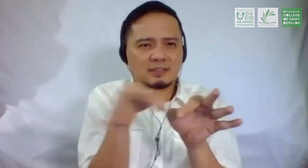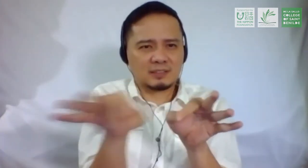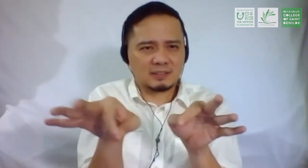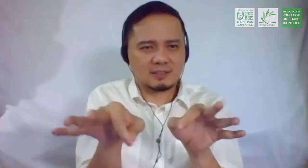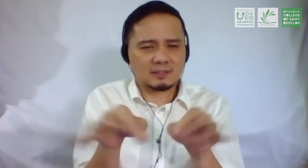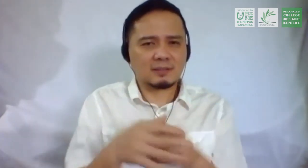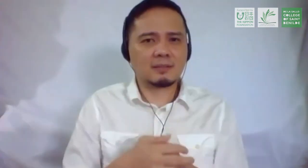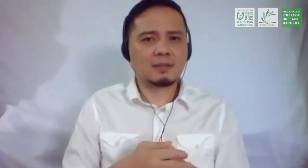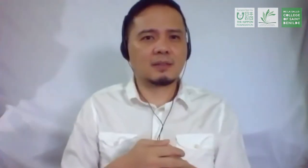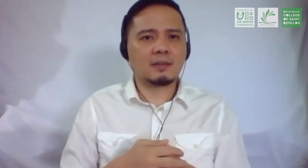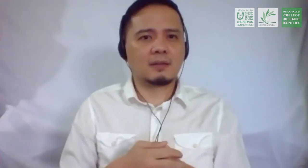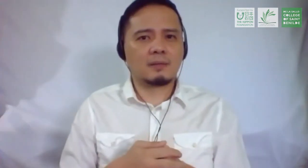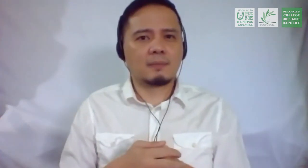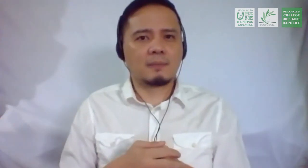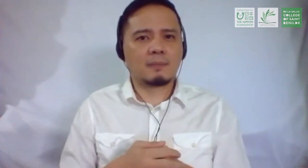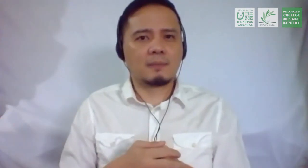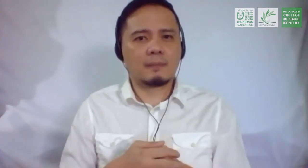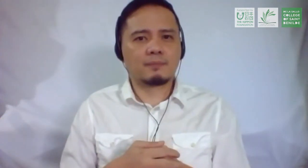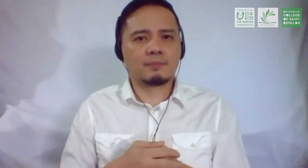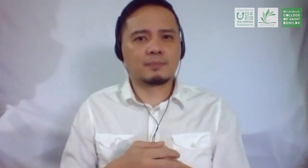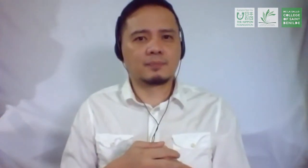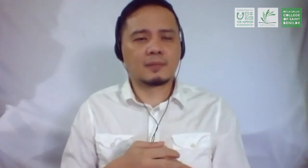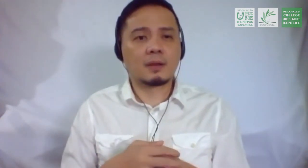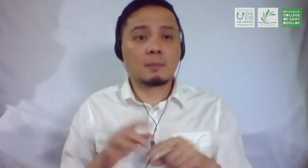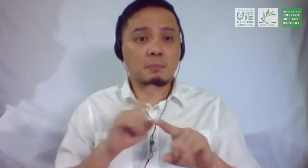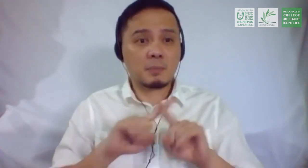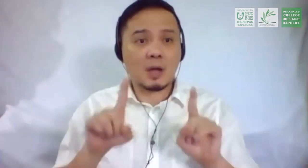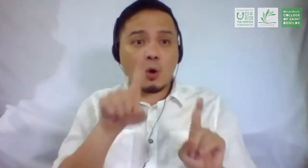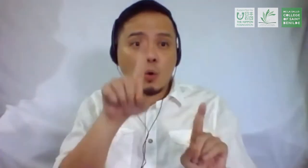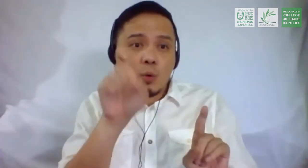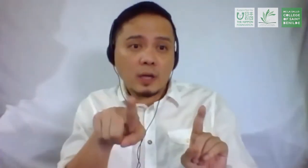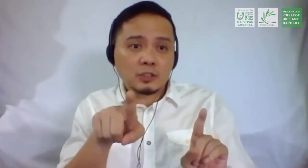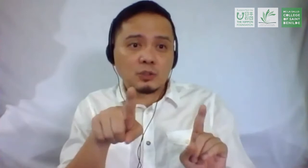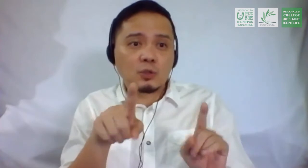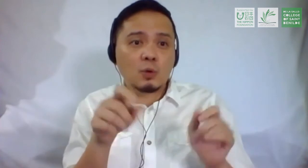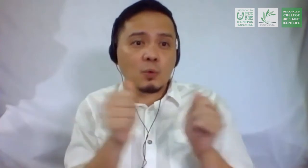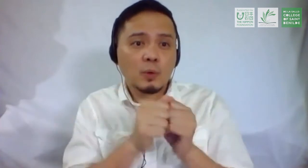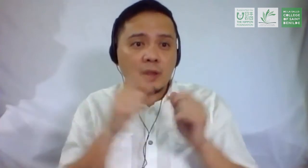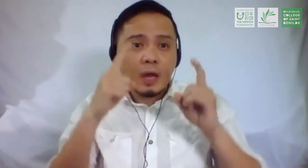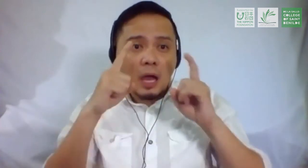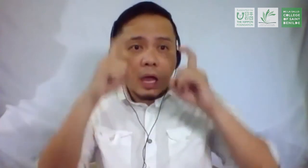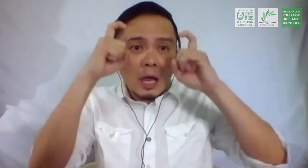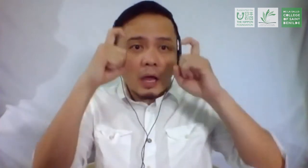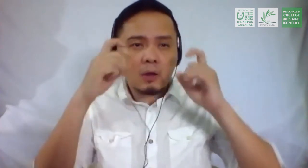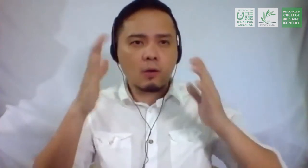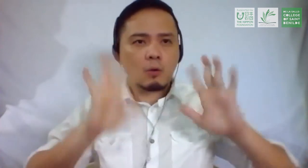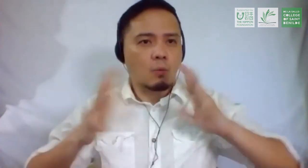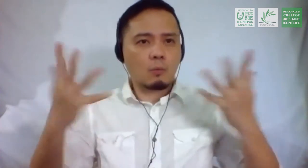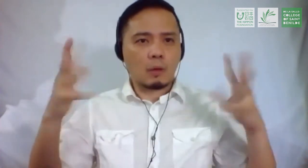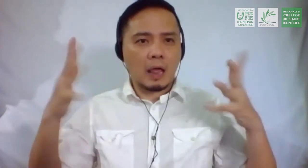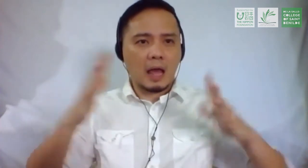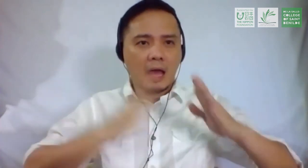with just the non-manual raising of the eyebrows